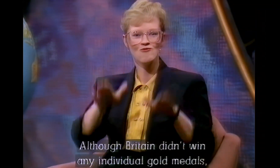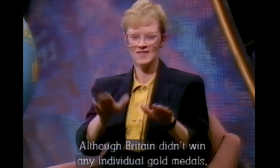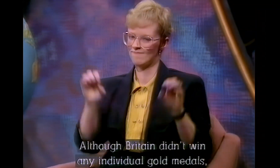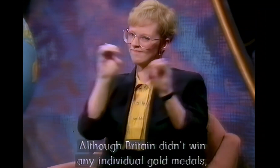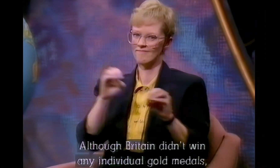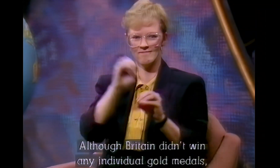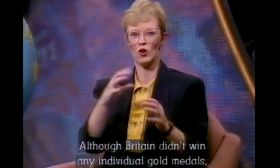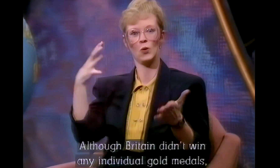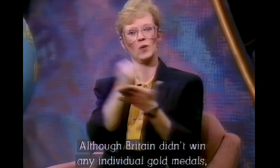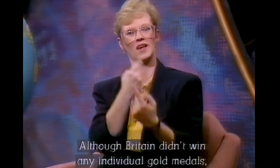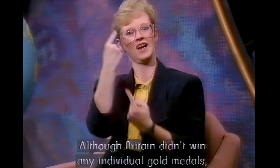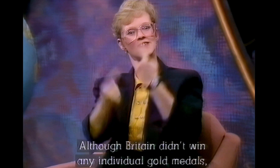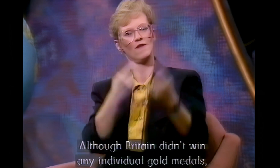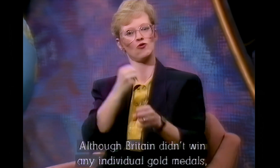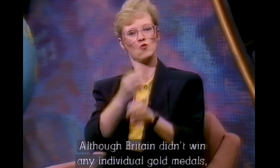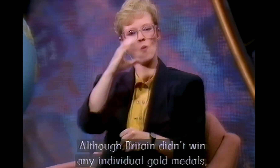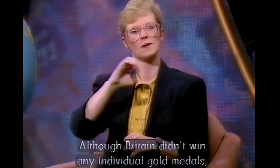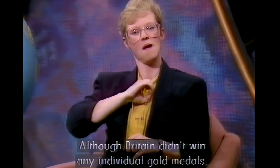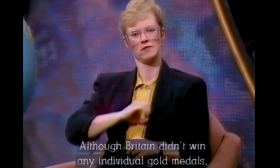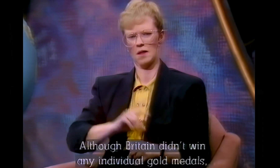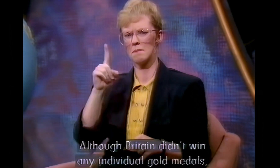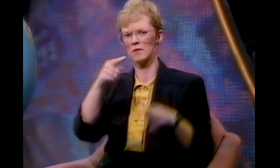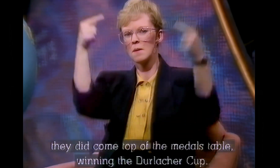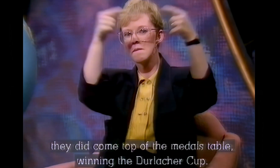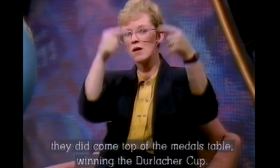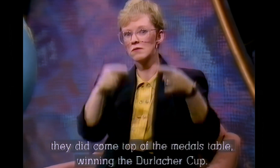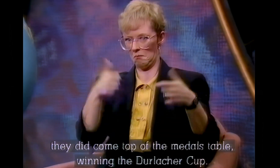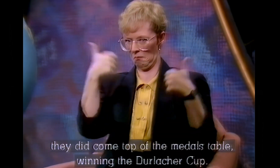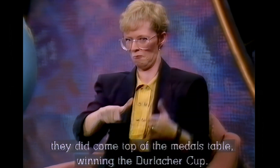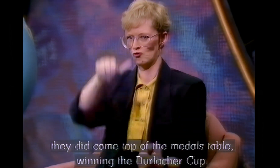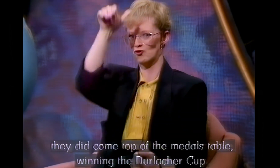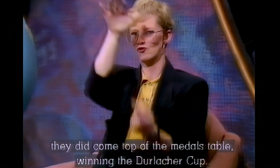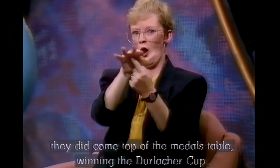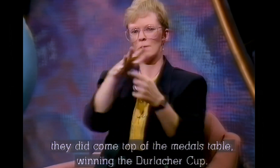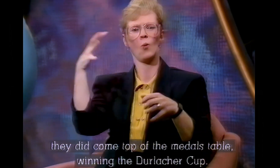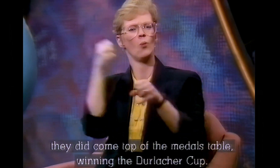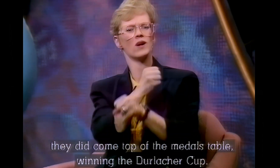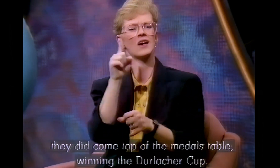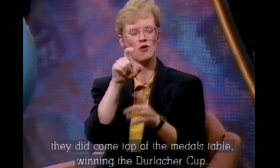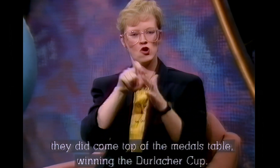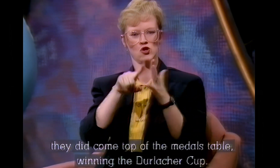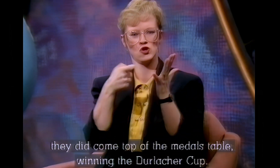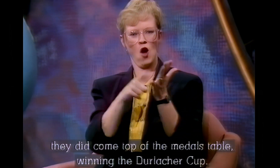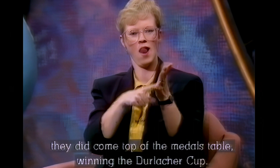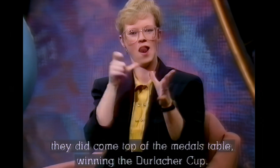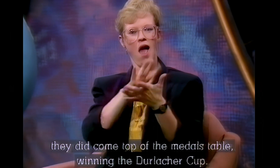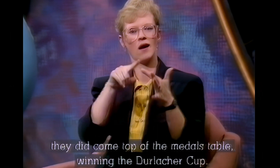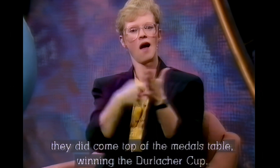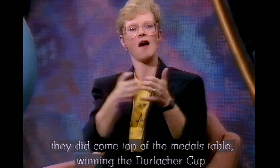Although Britain didn't win any individual gold medals, they did come top of the medals table, winning the Deur Lacquer Cup.